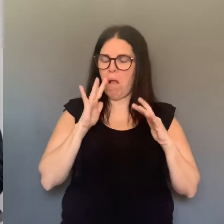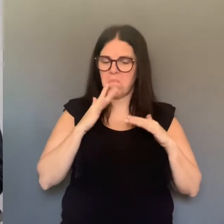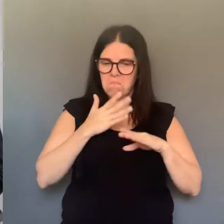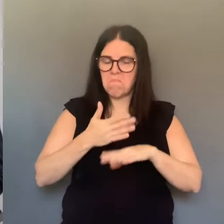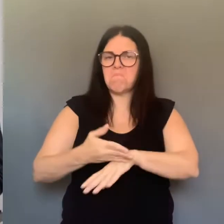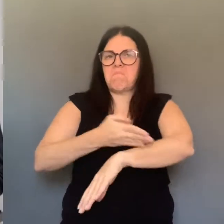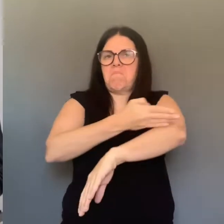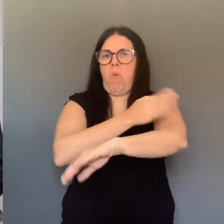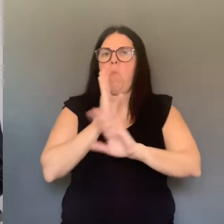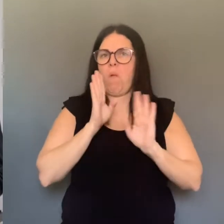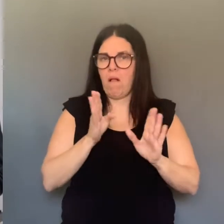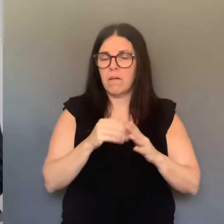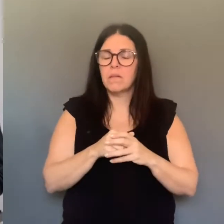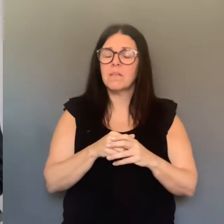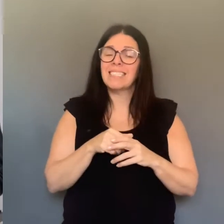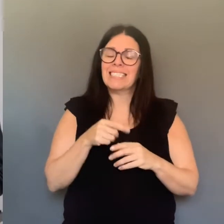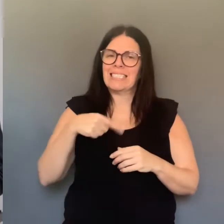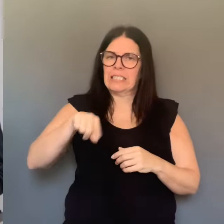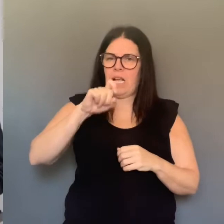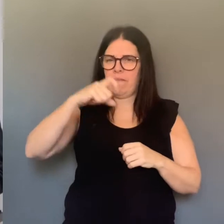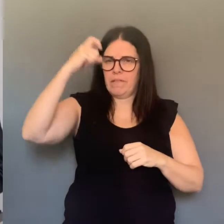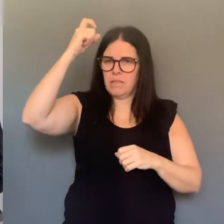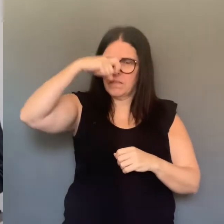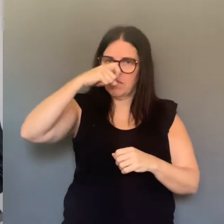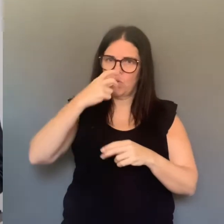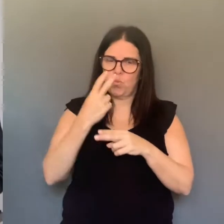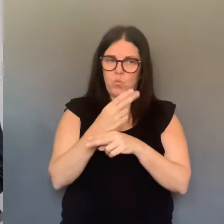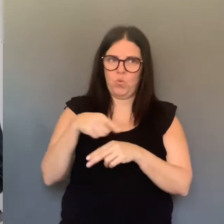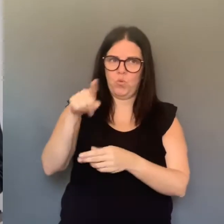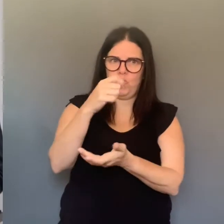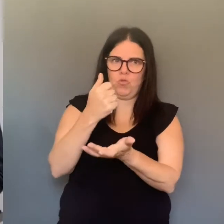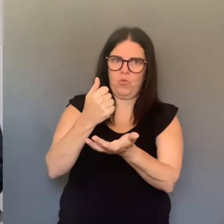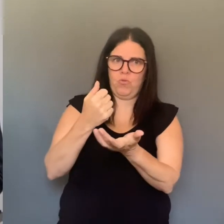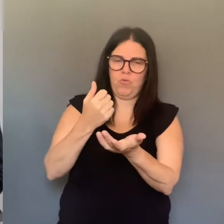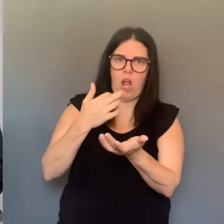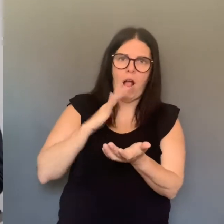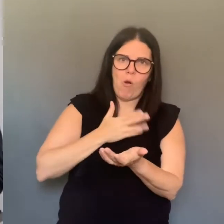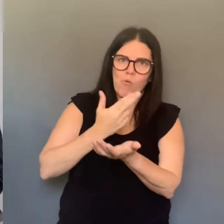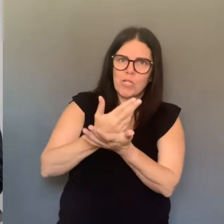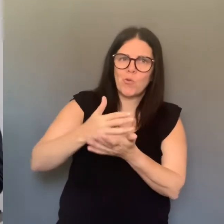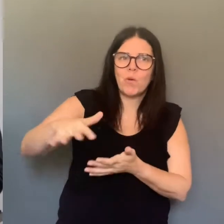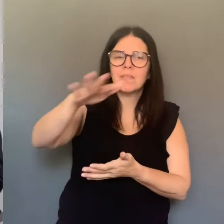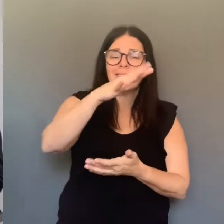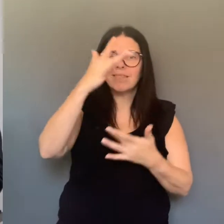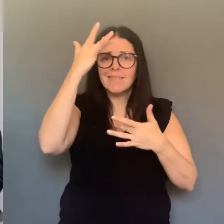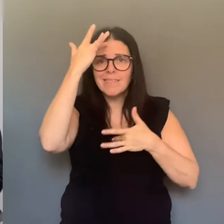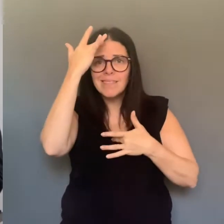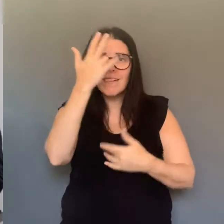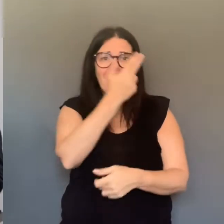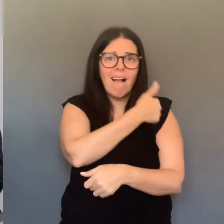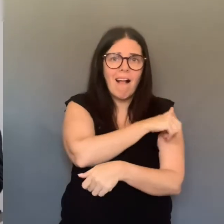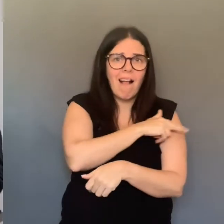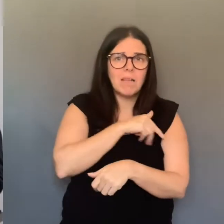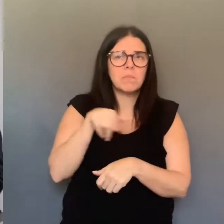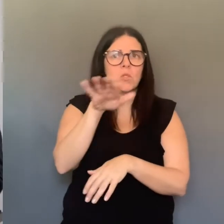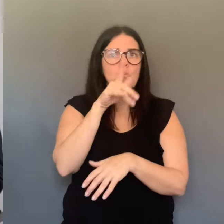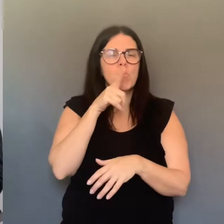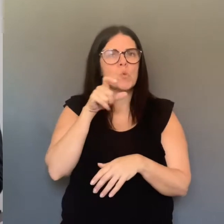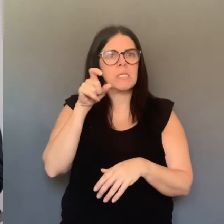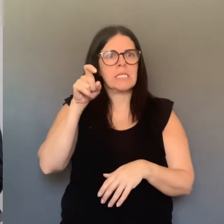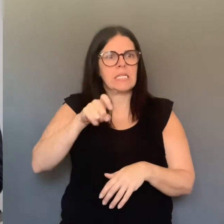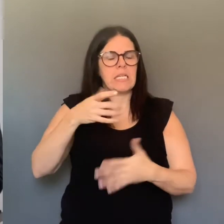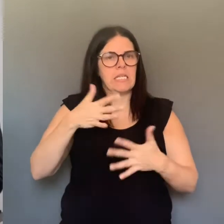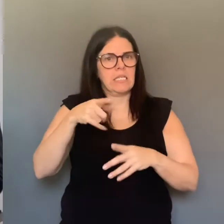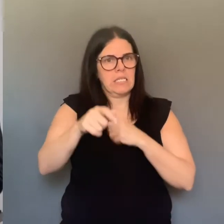or more intensive care. I continue to urge you, please do not go outside if you don't have to. If you do